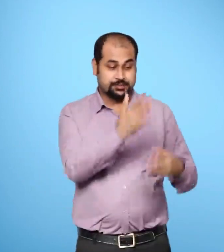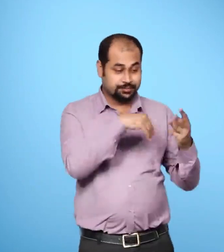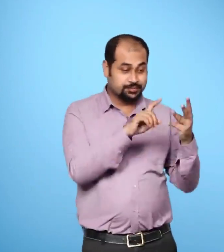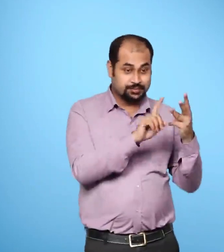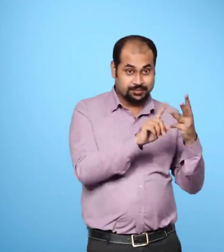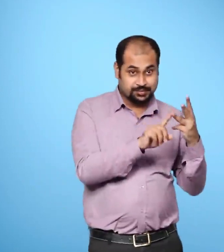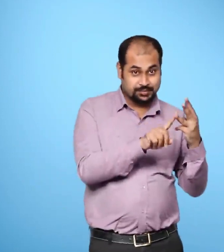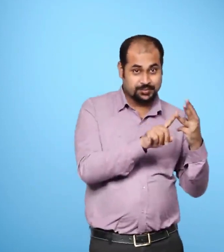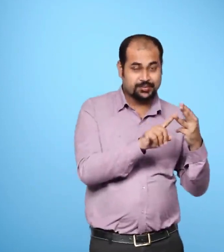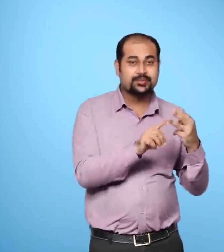Question 3.